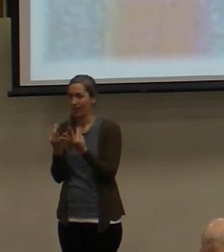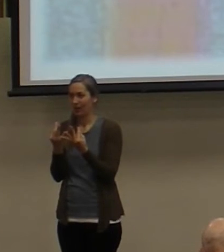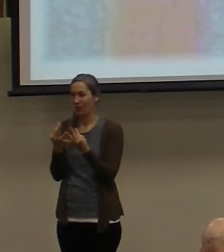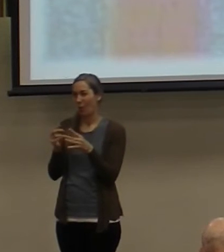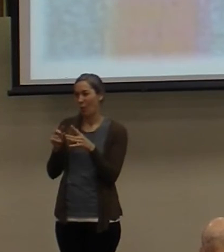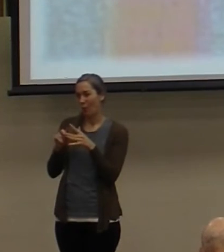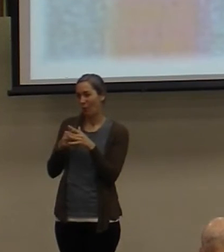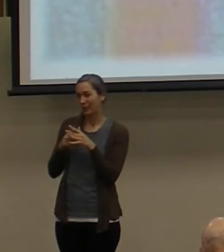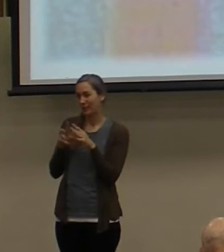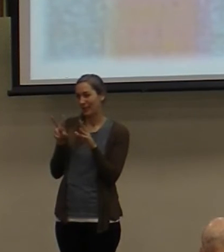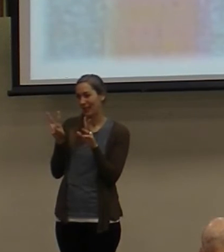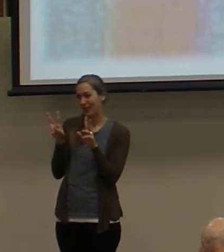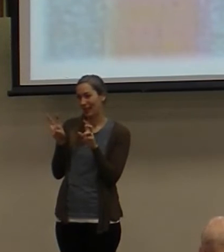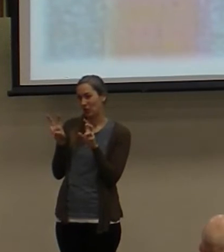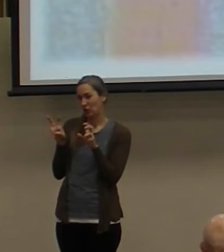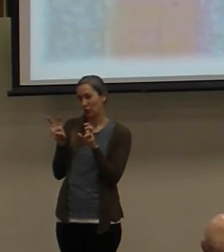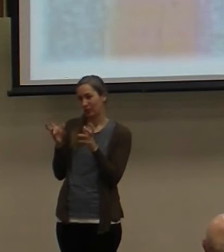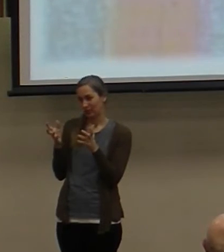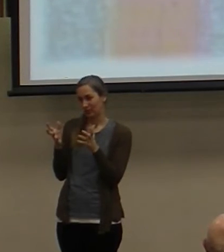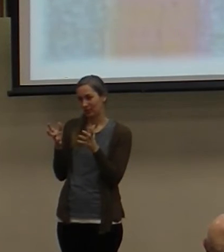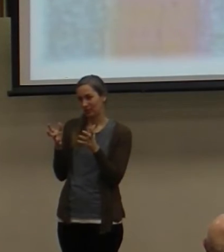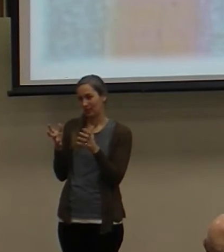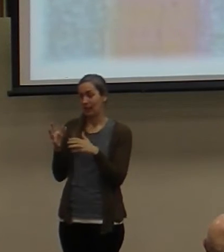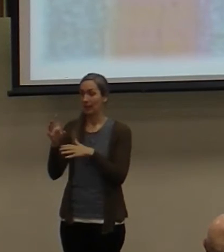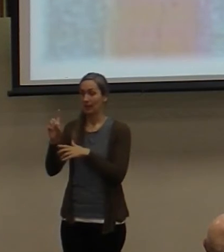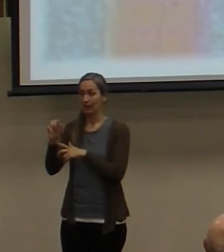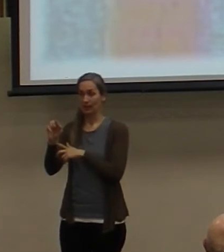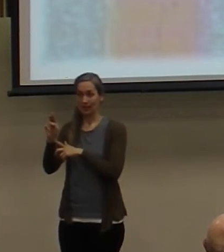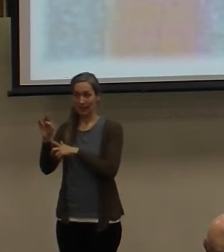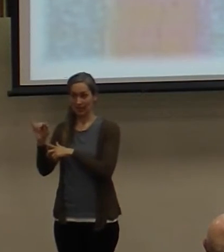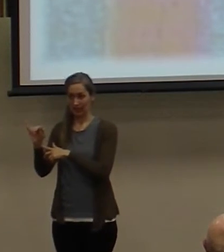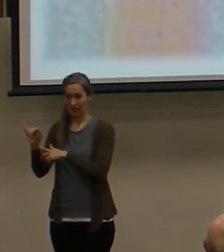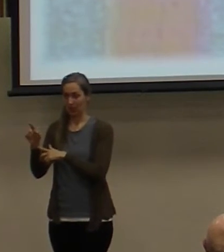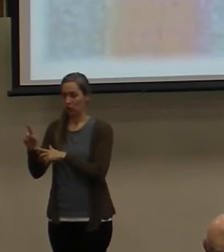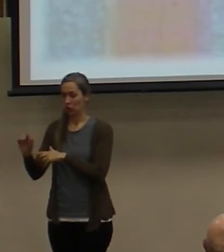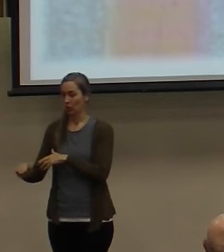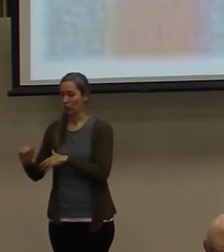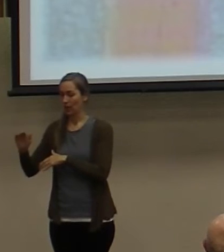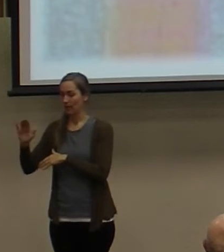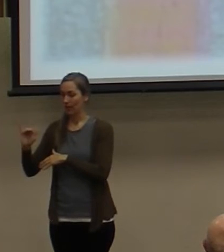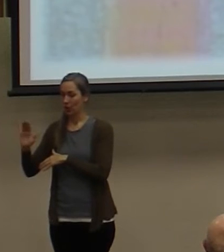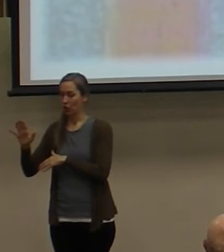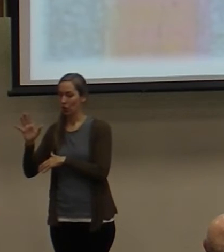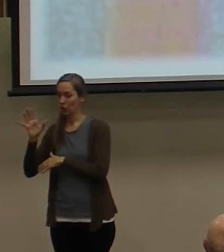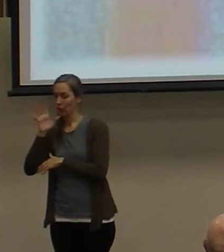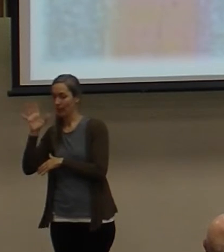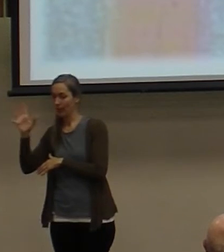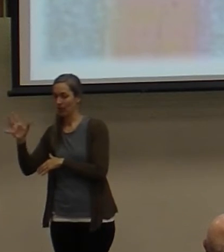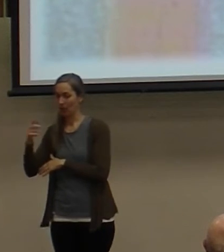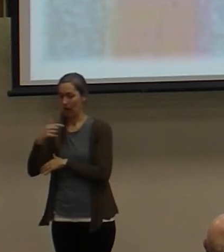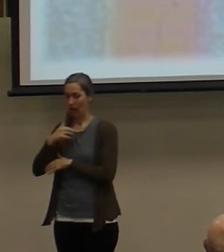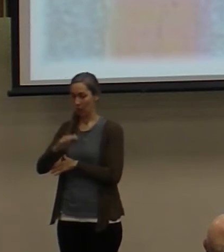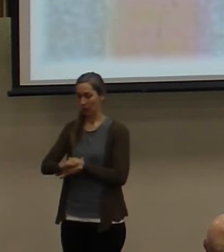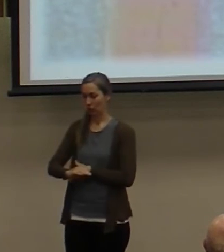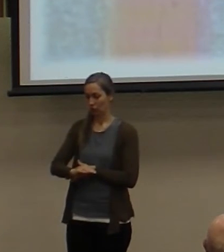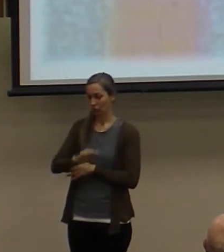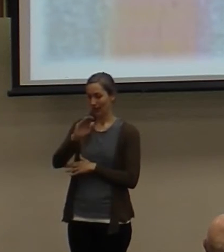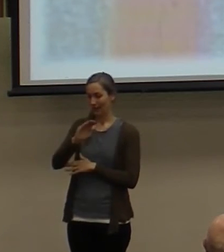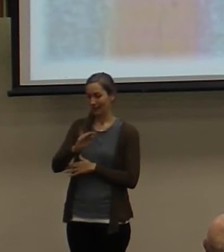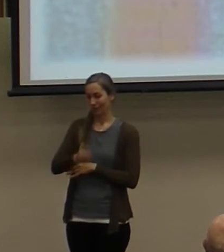right? Danny was raised by her grandmother. I was raised by my parents, and we were raised by godly people right here, but we were raised